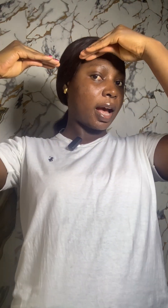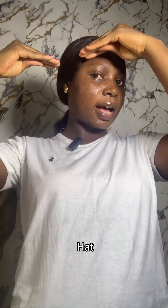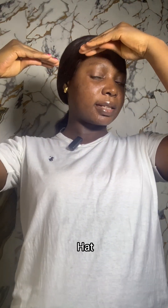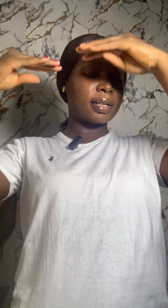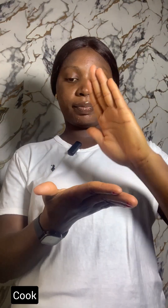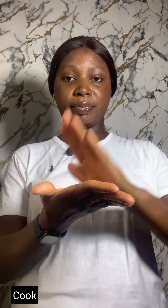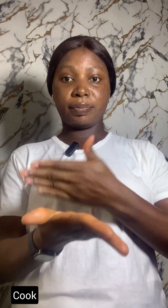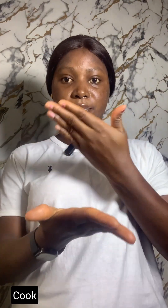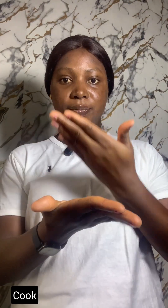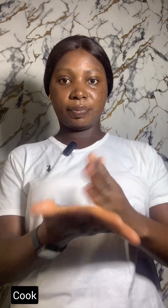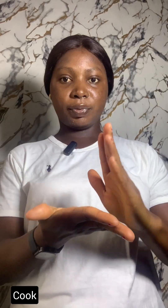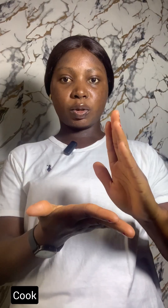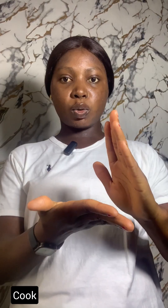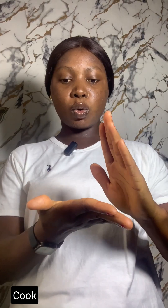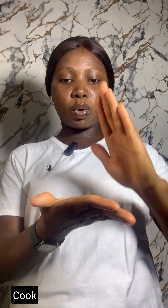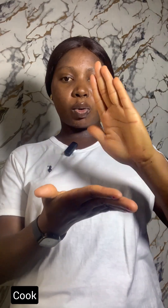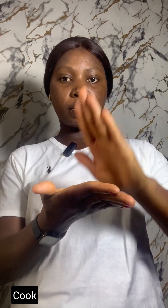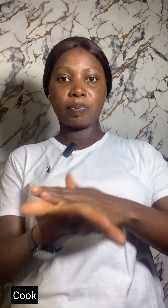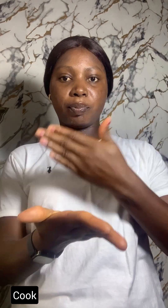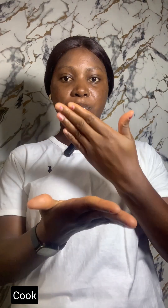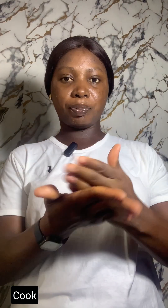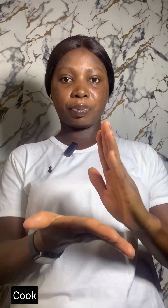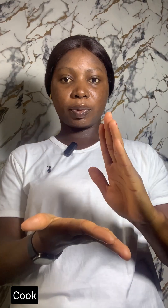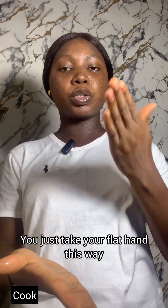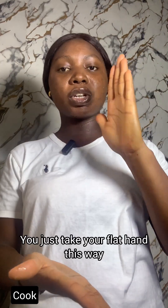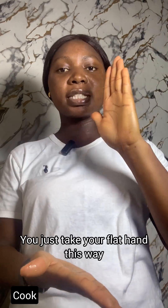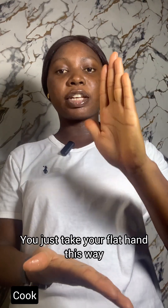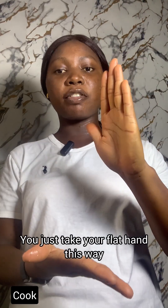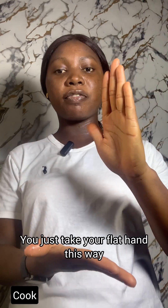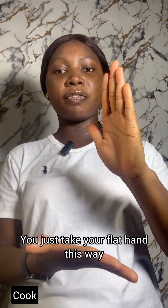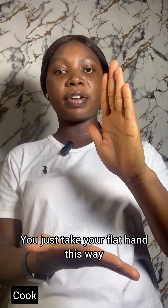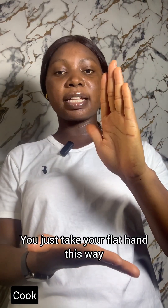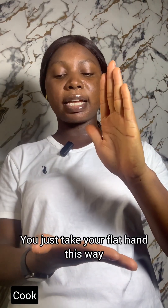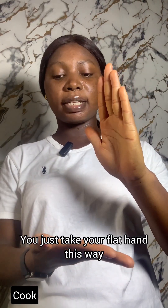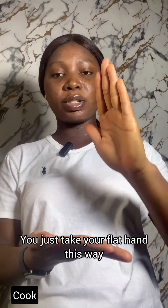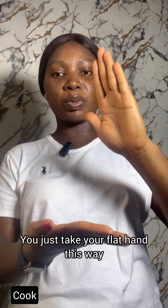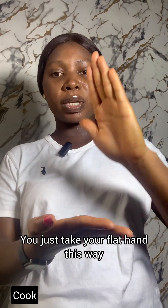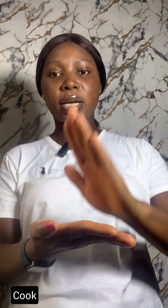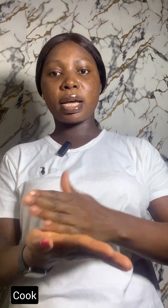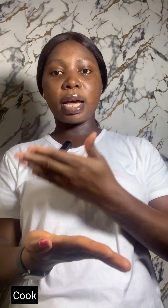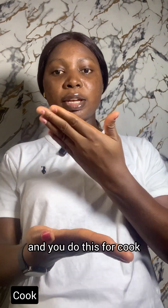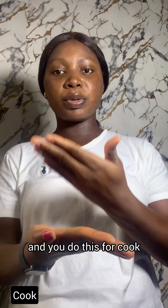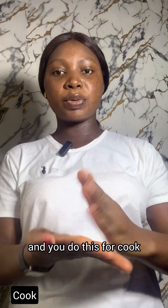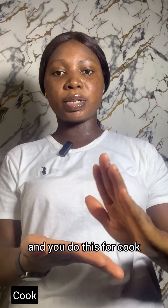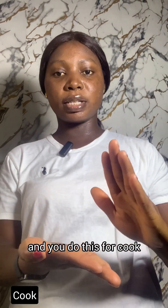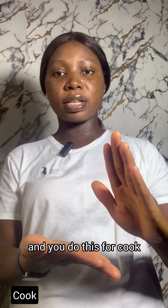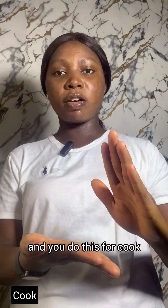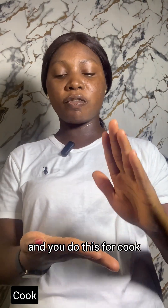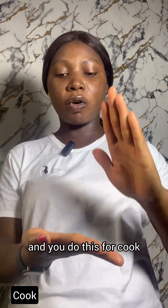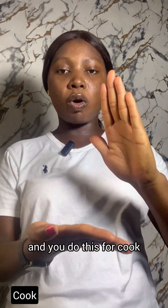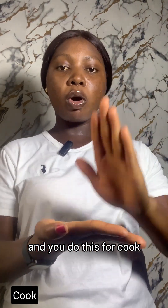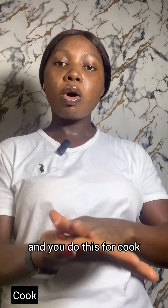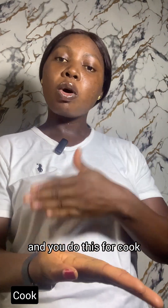hat. Cook. You just take your flat hand this way and you do this for